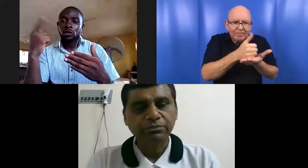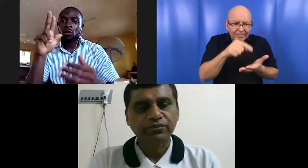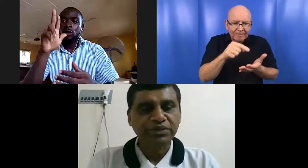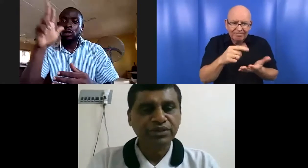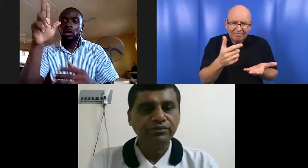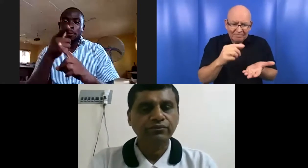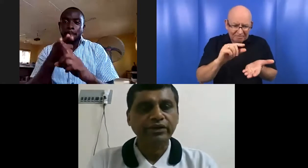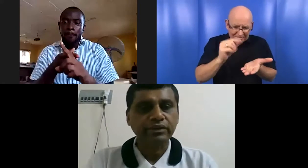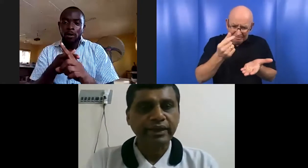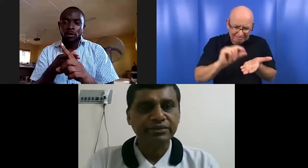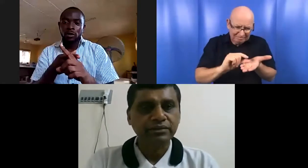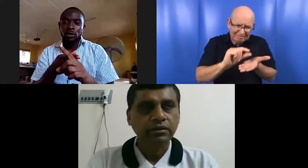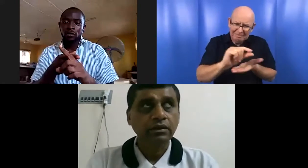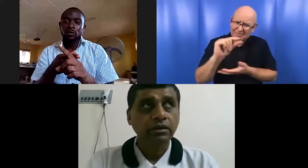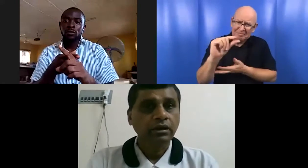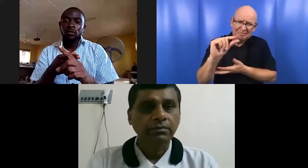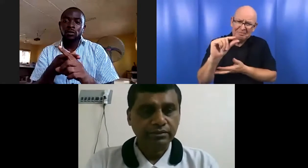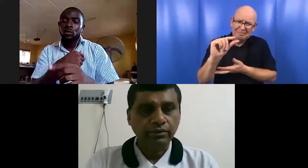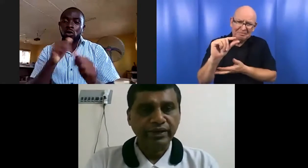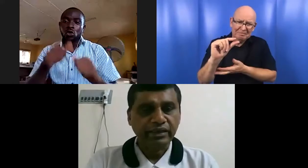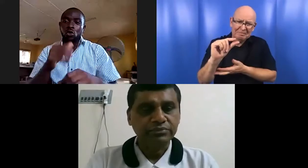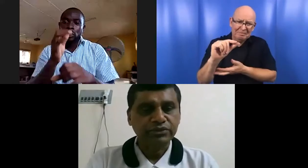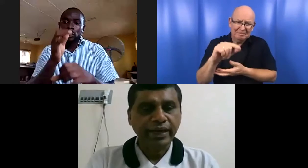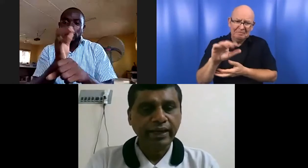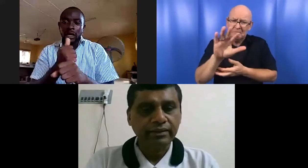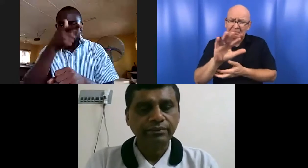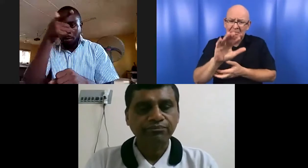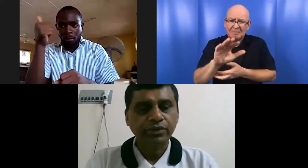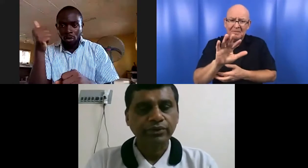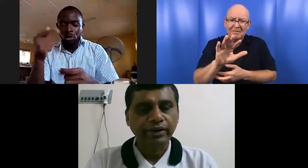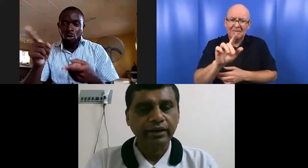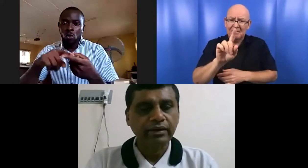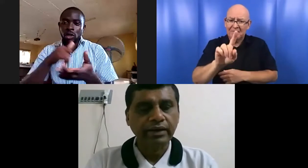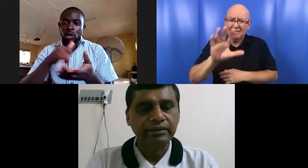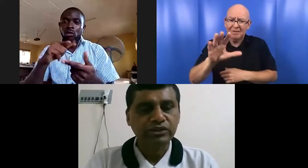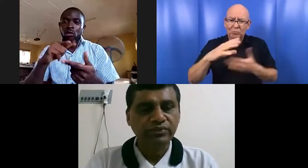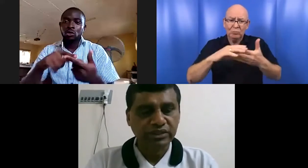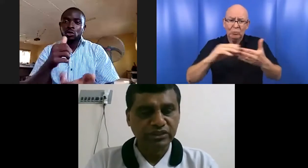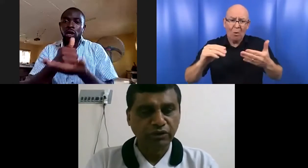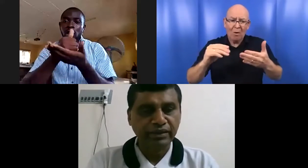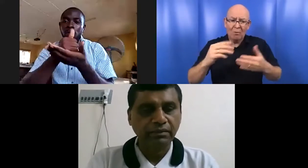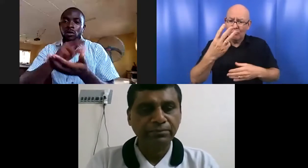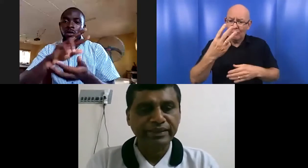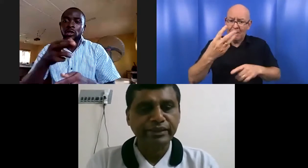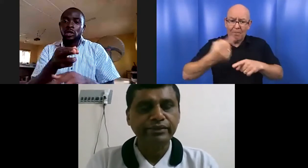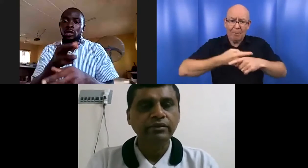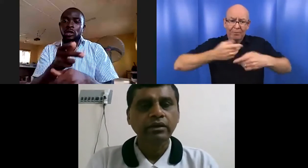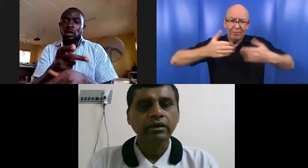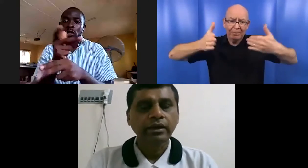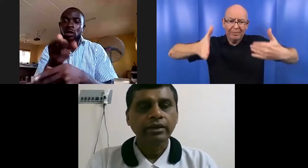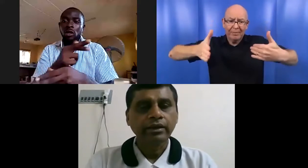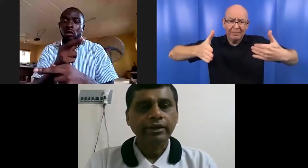only provision we could get. But when it comes to health, the regular health services have been